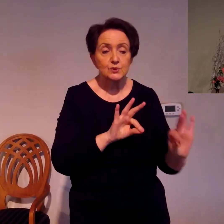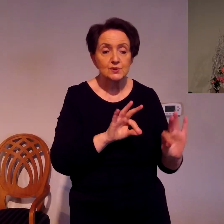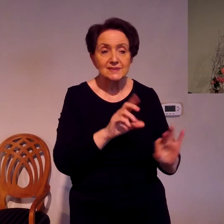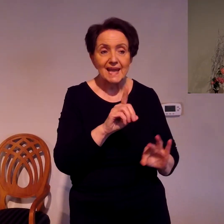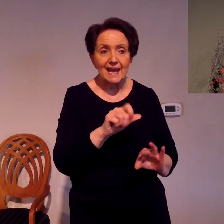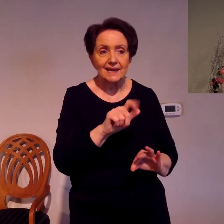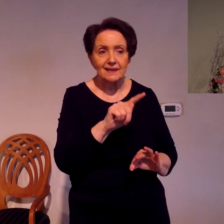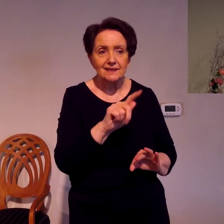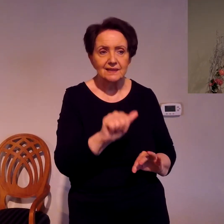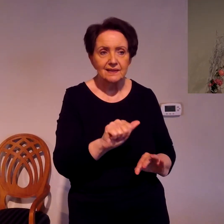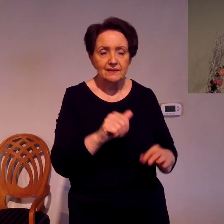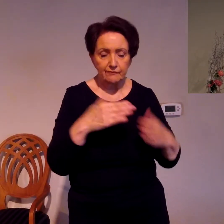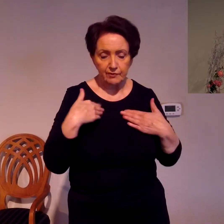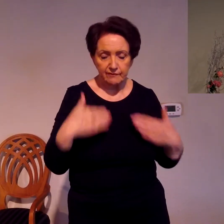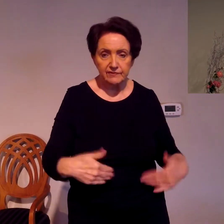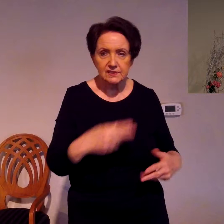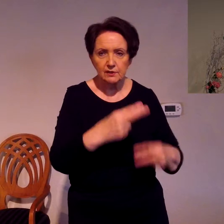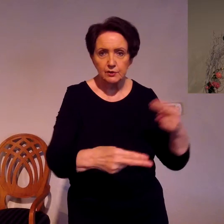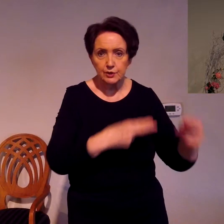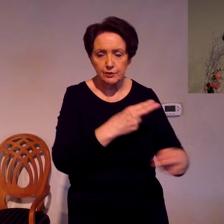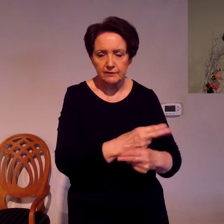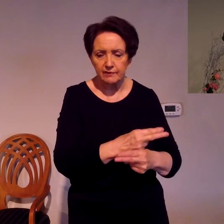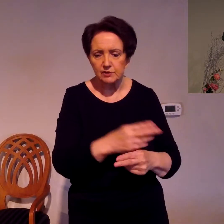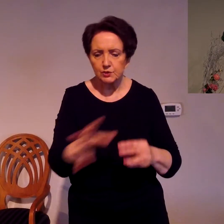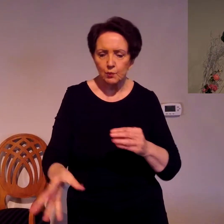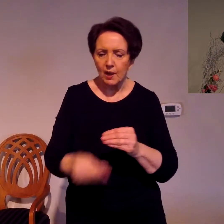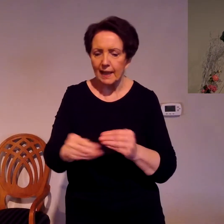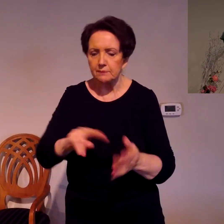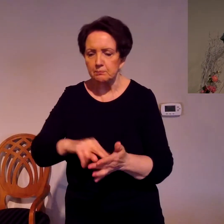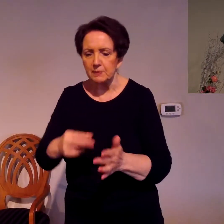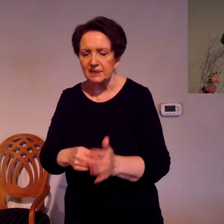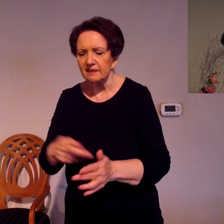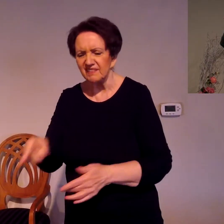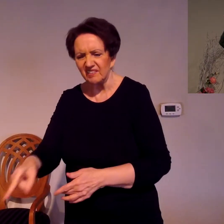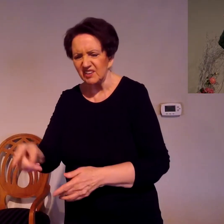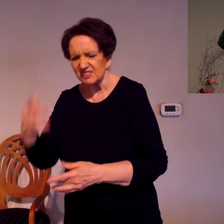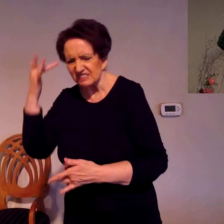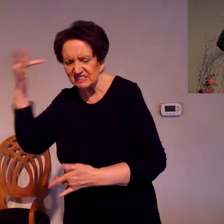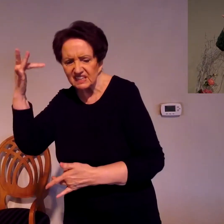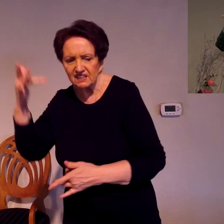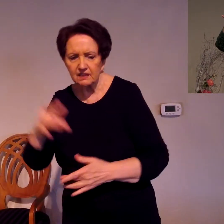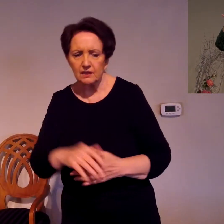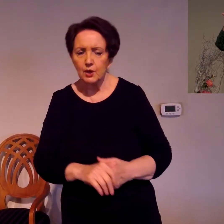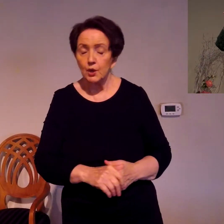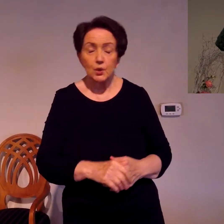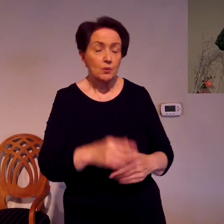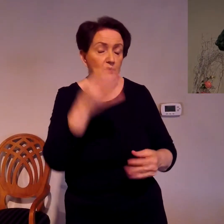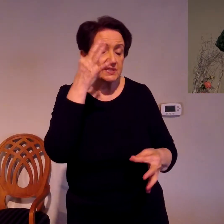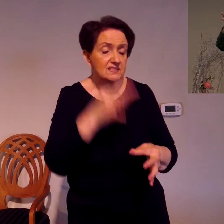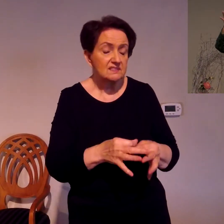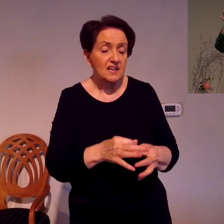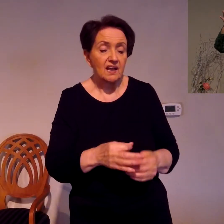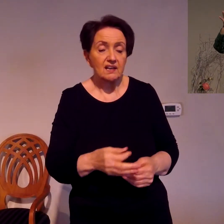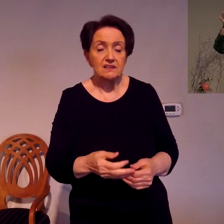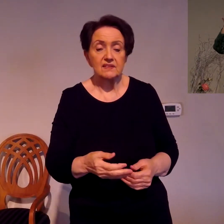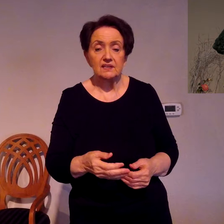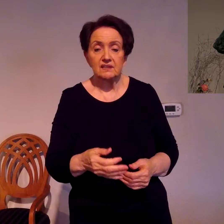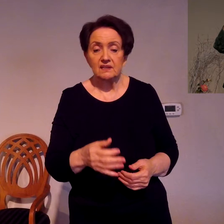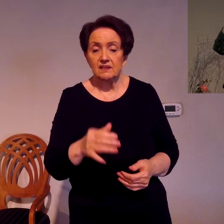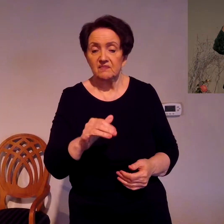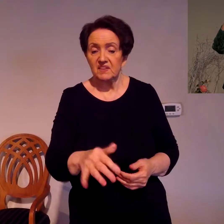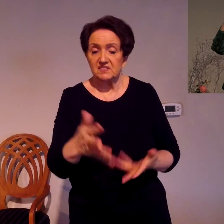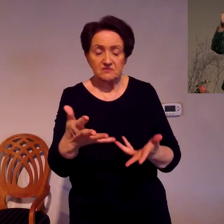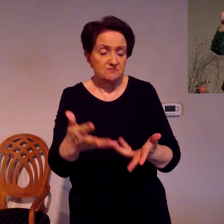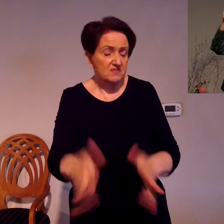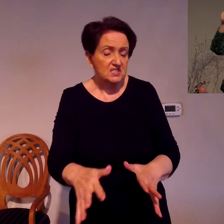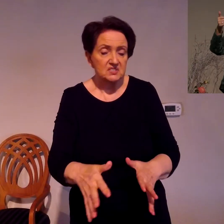not add meaning that person is sick. You will not make the assumption that they can't be healed. You will not draw the conclusion that it is a done deal, and you